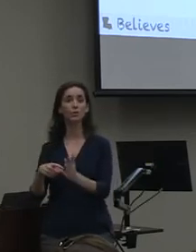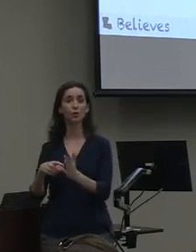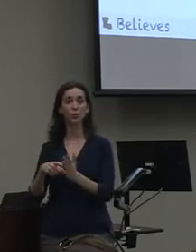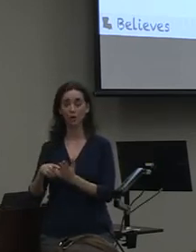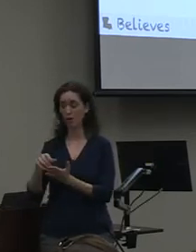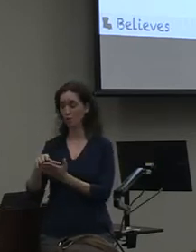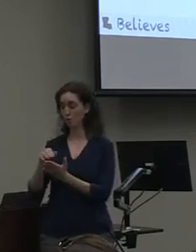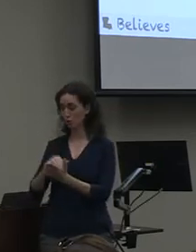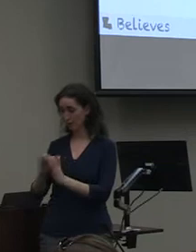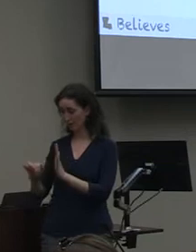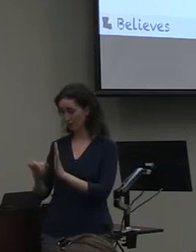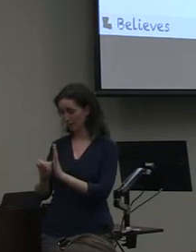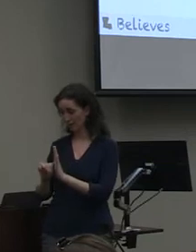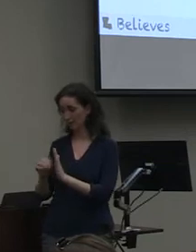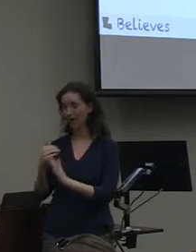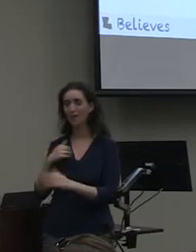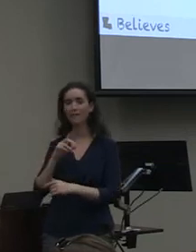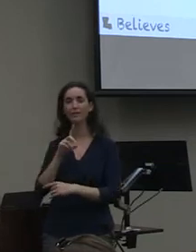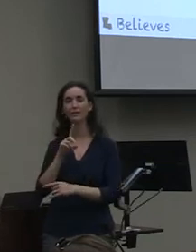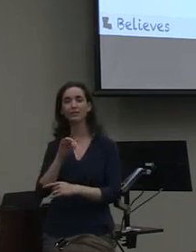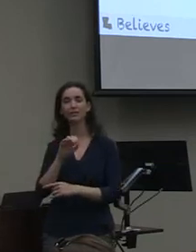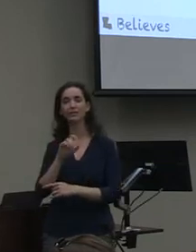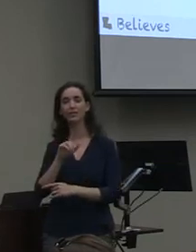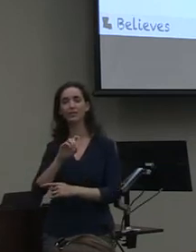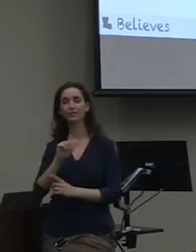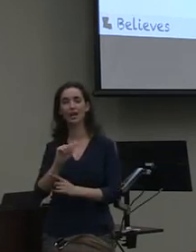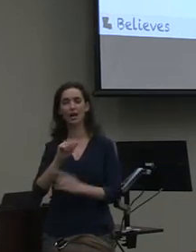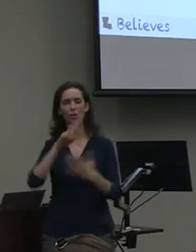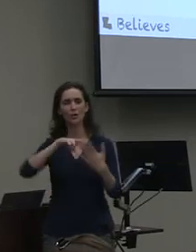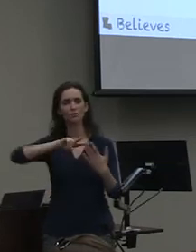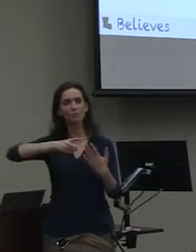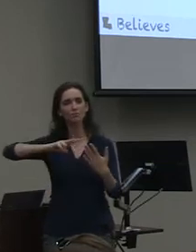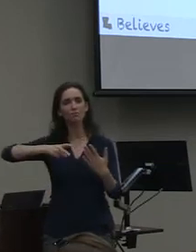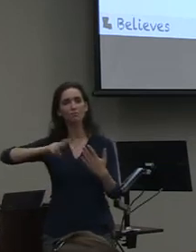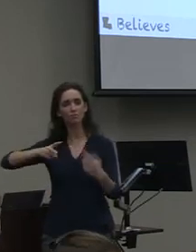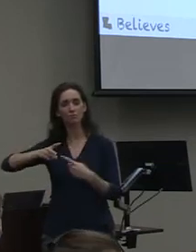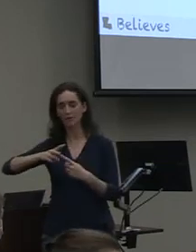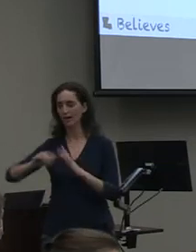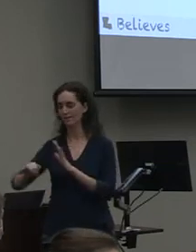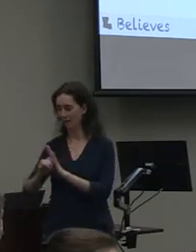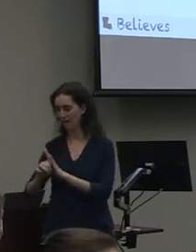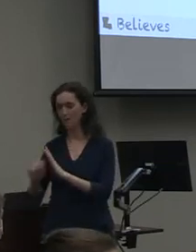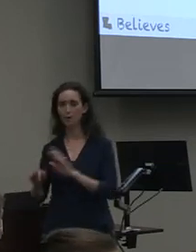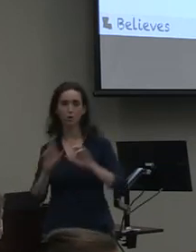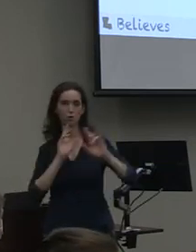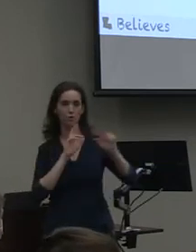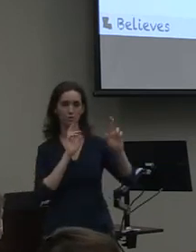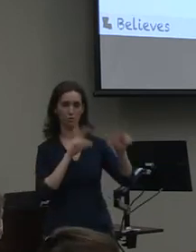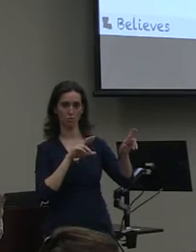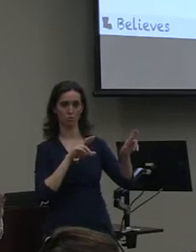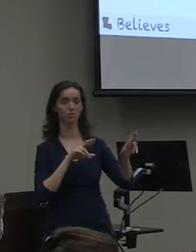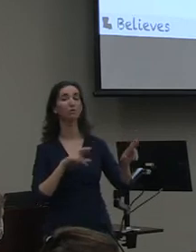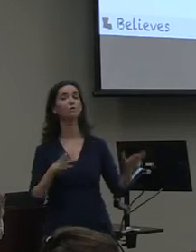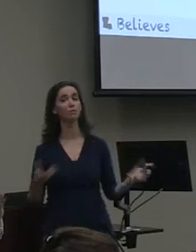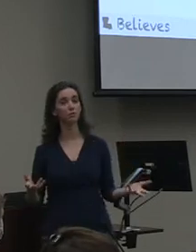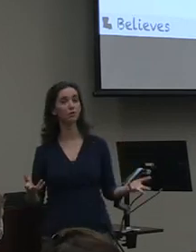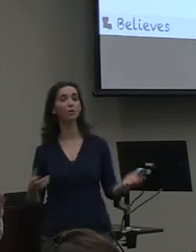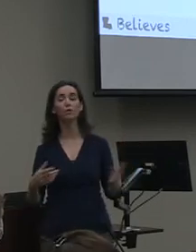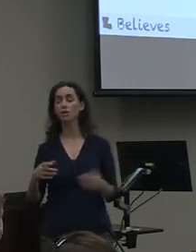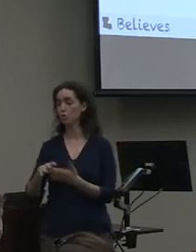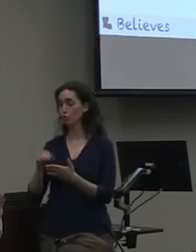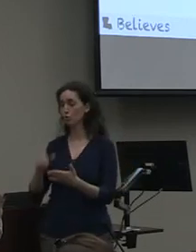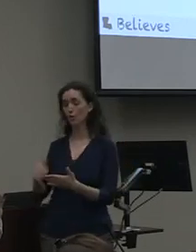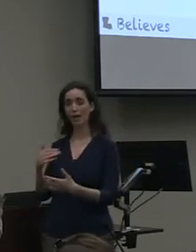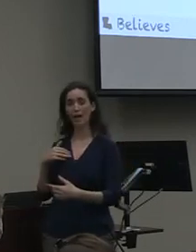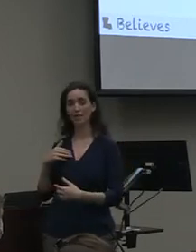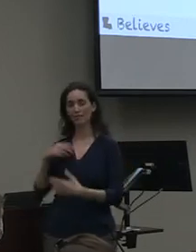students identified as having dyslexia. This basically shores up how we report students with